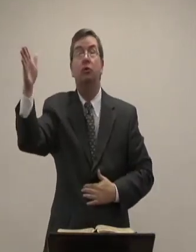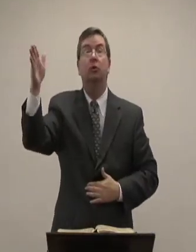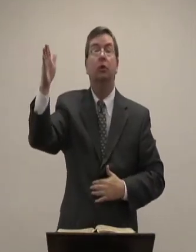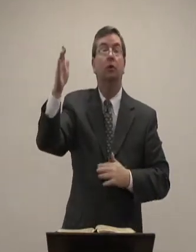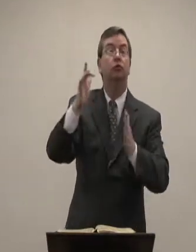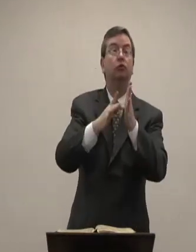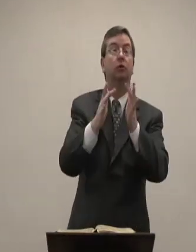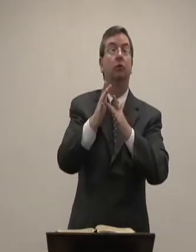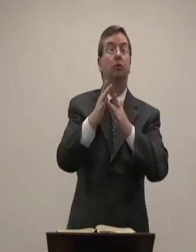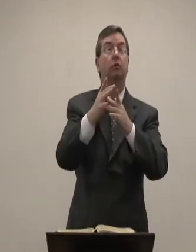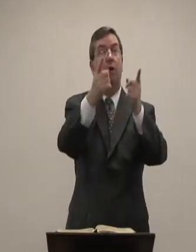The Messiah.